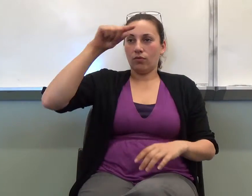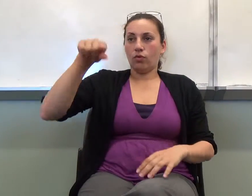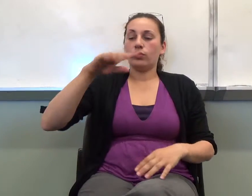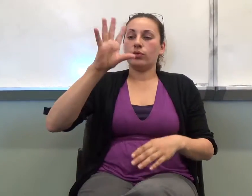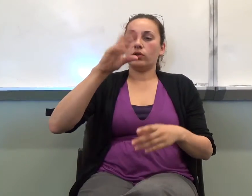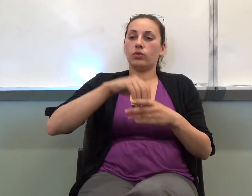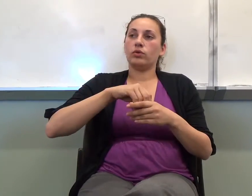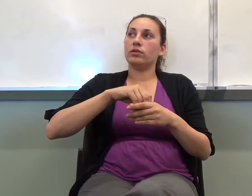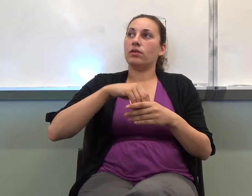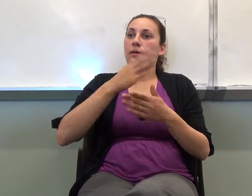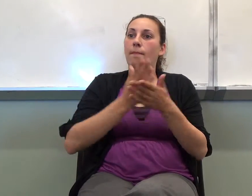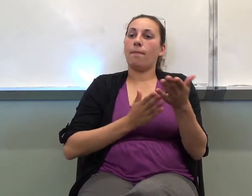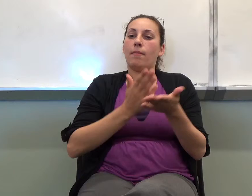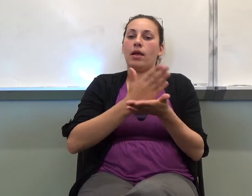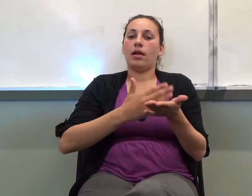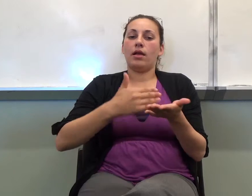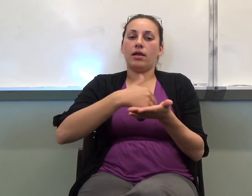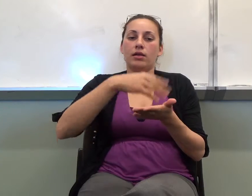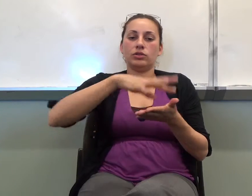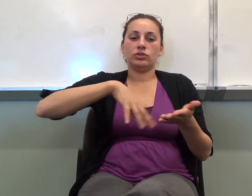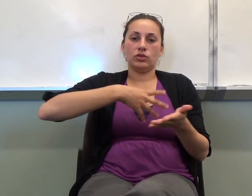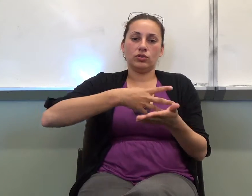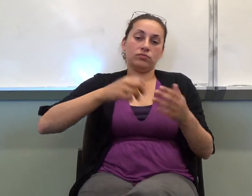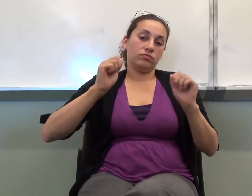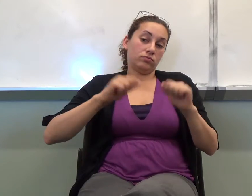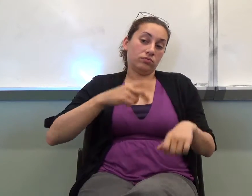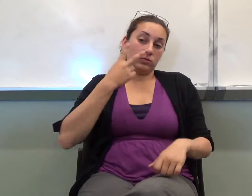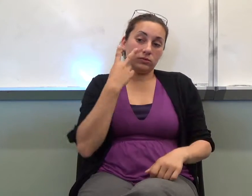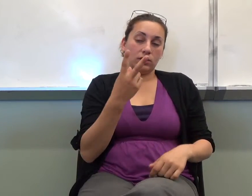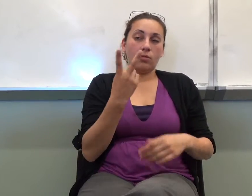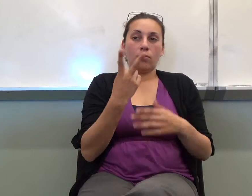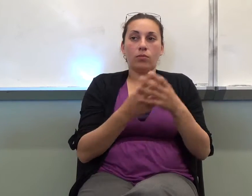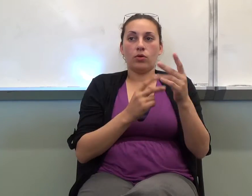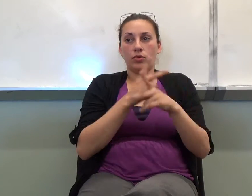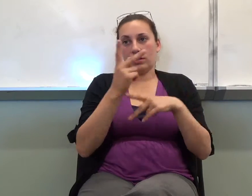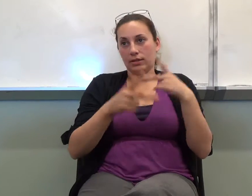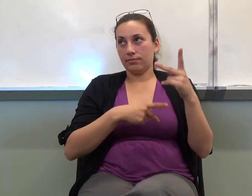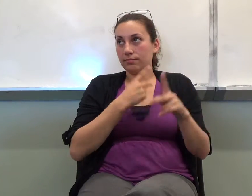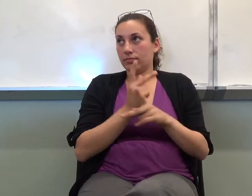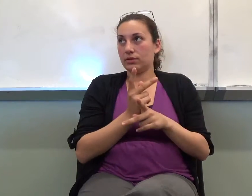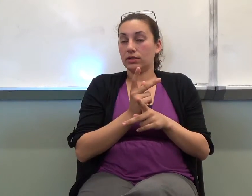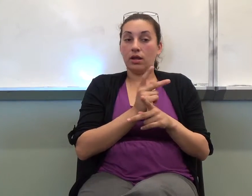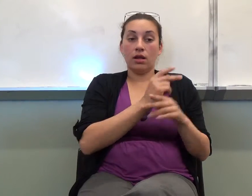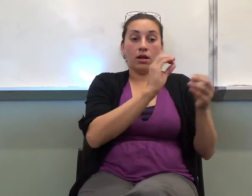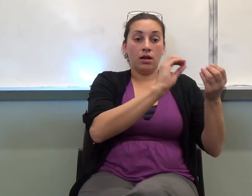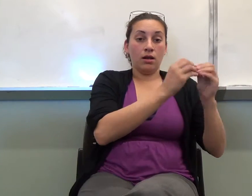itself. So you can see both types, numbers and percents in pie charts.